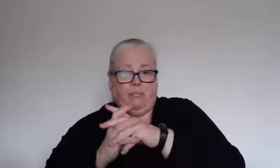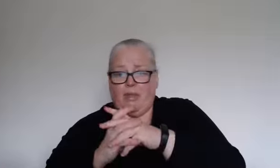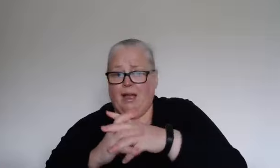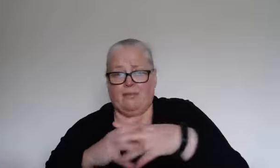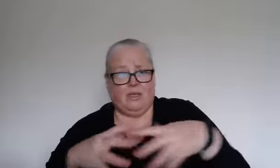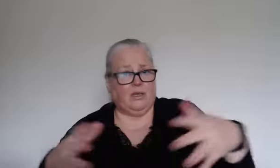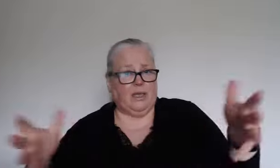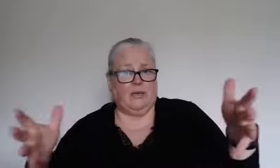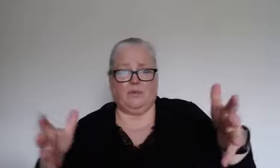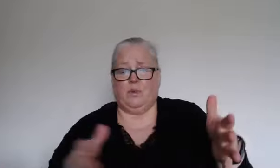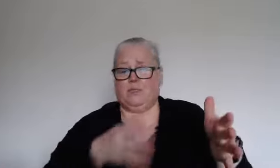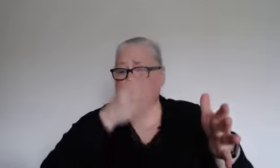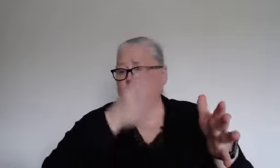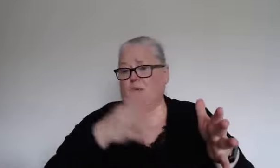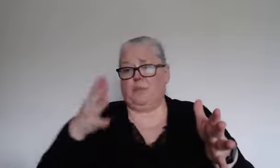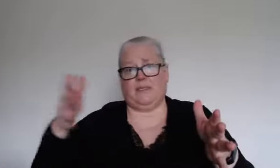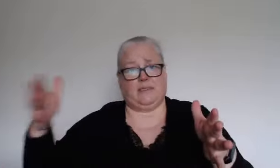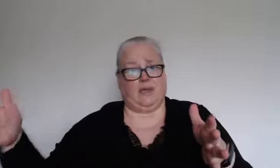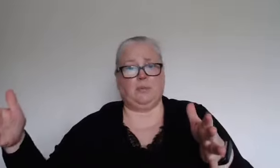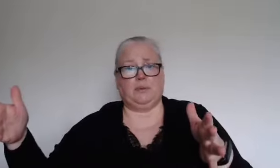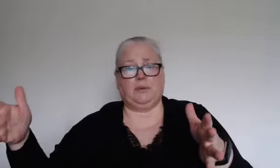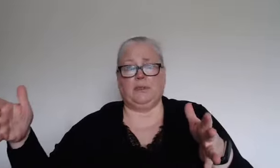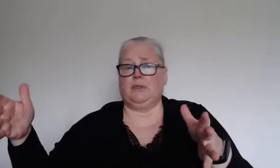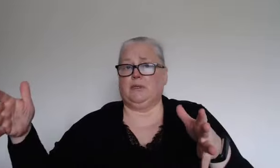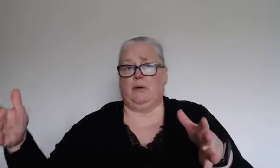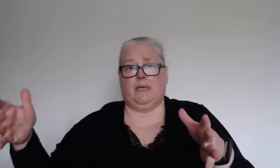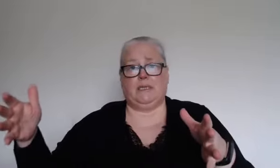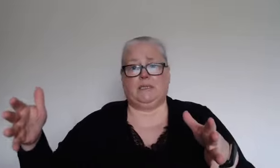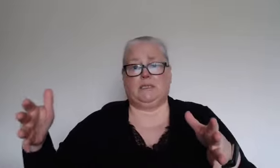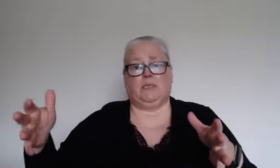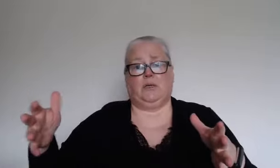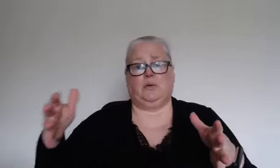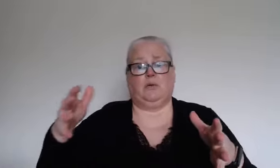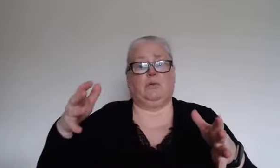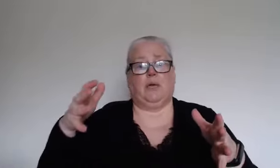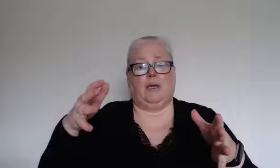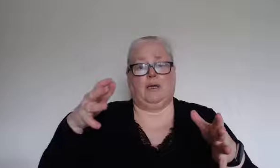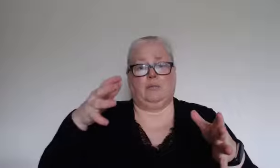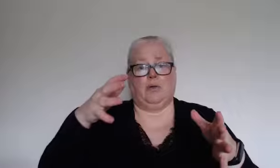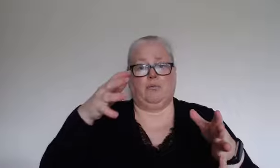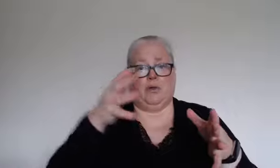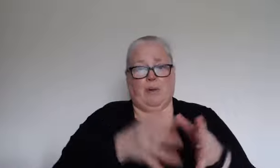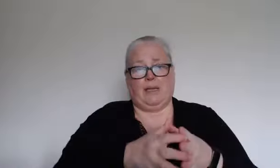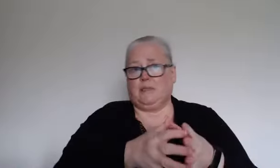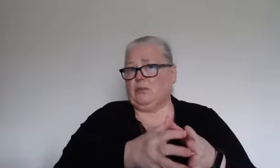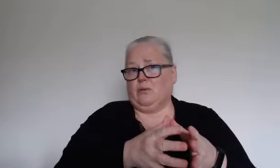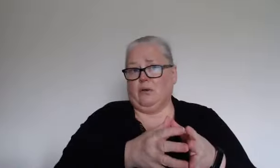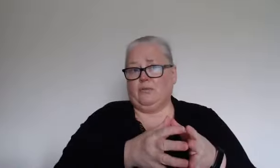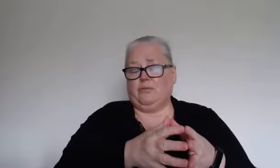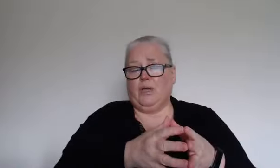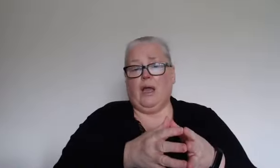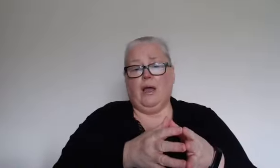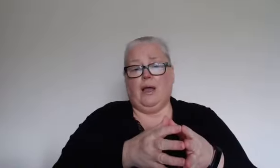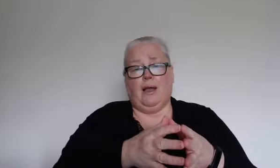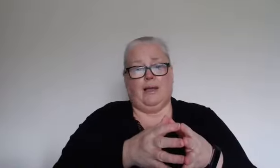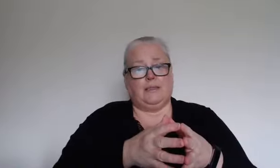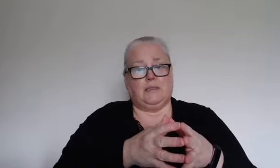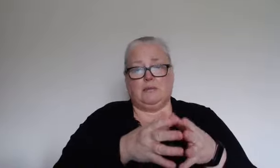Have a look at that if you want a step-by-step guide to rebalancing your life. And there